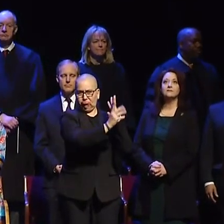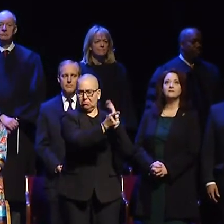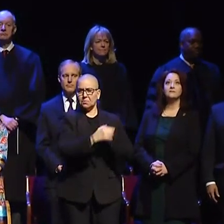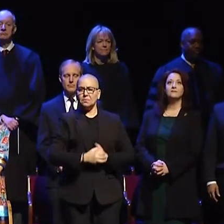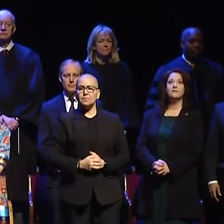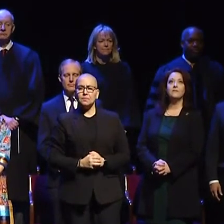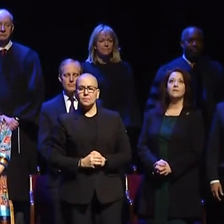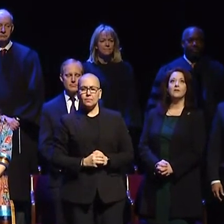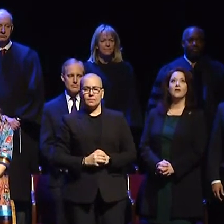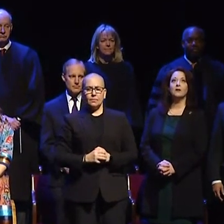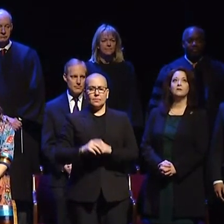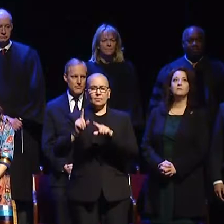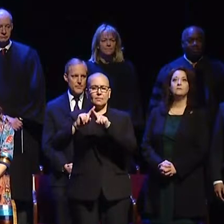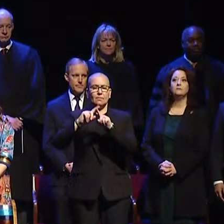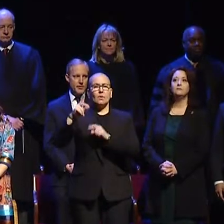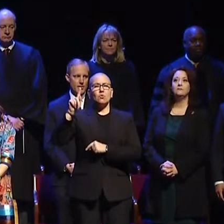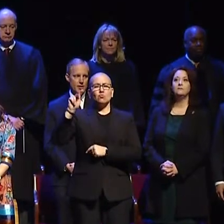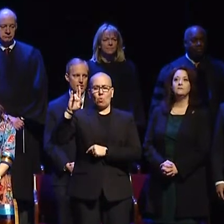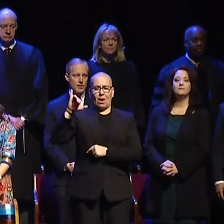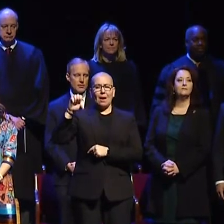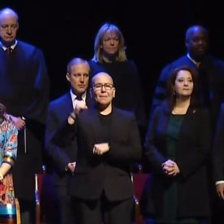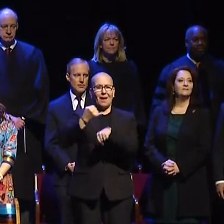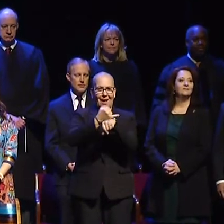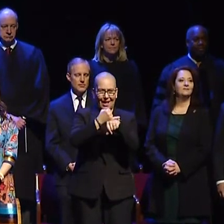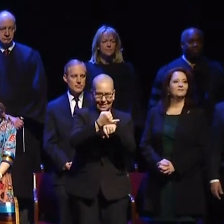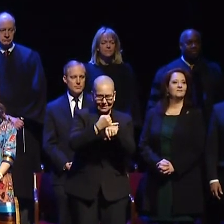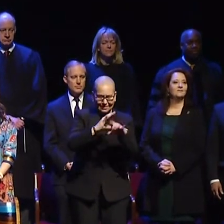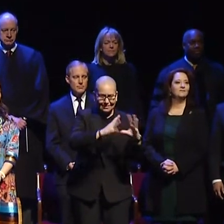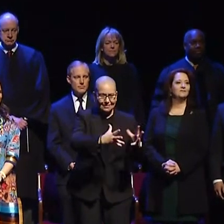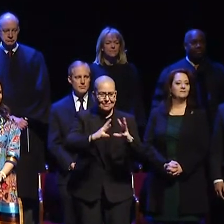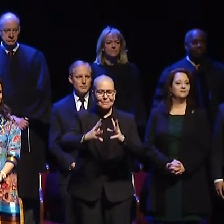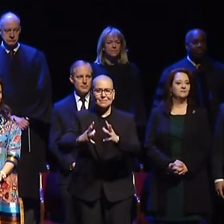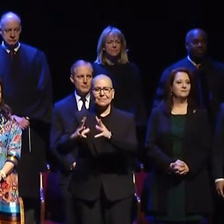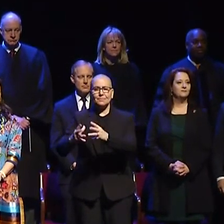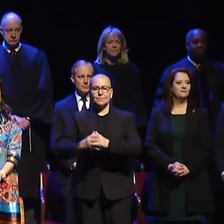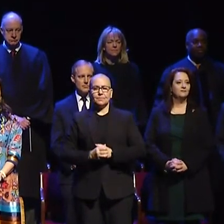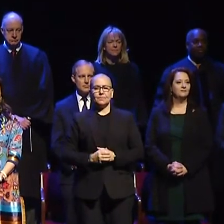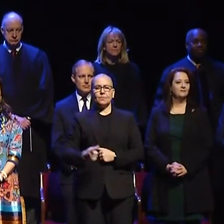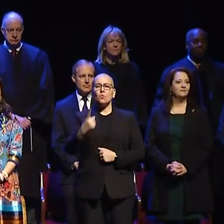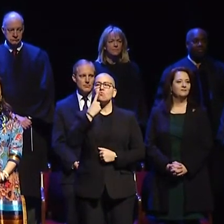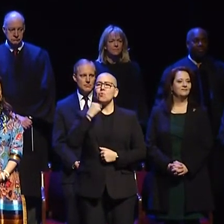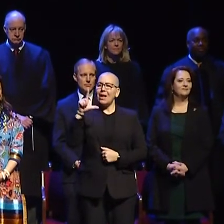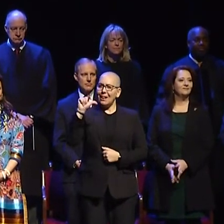Prairie Island Indian Community, Red Lake Band of Chippewa,